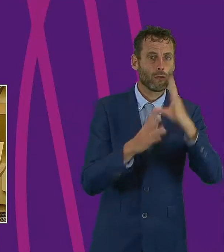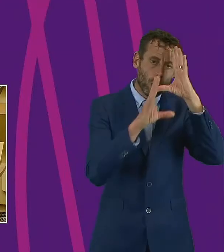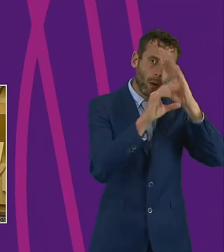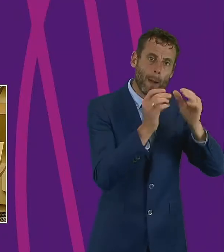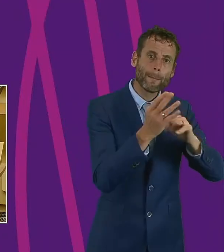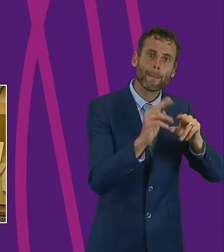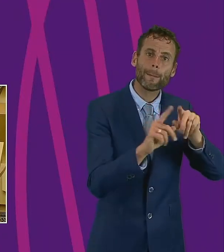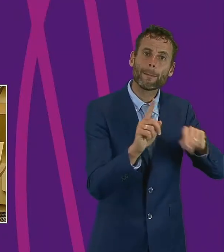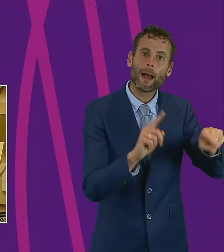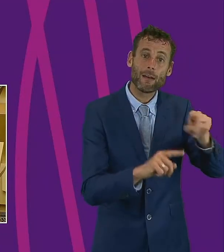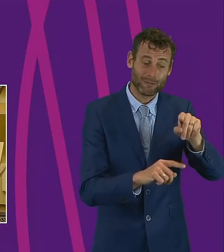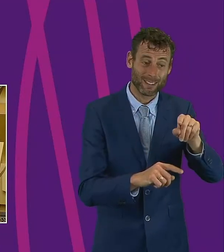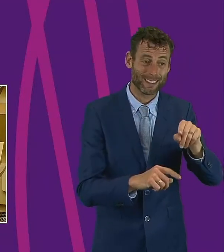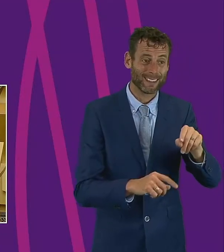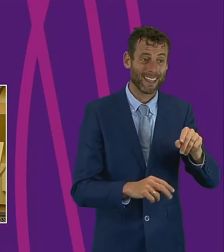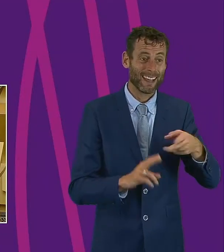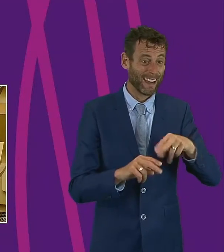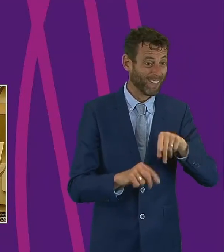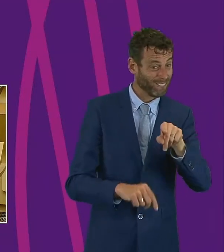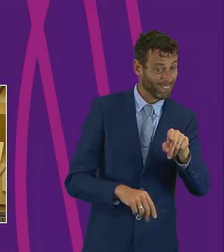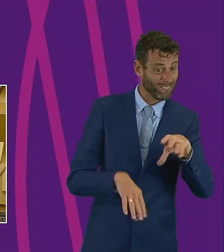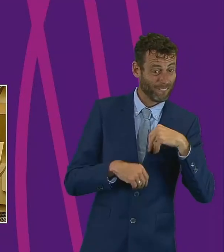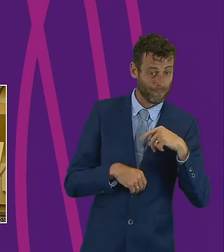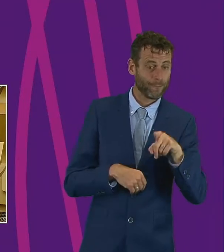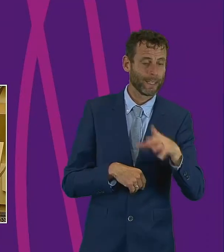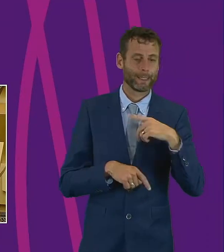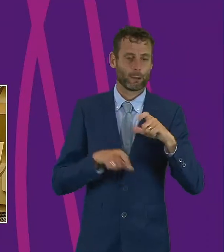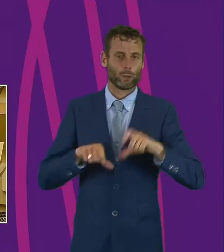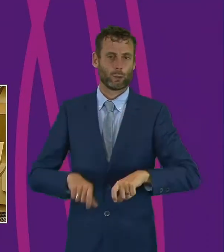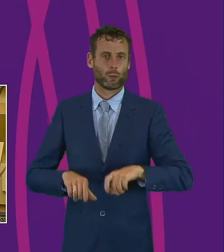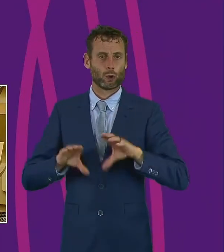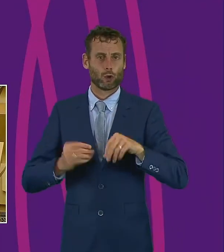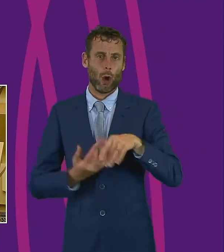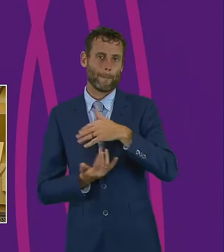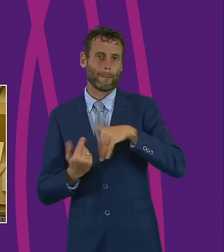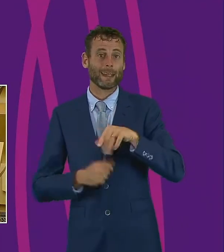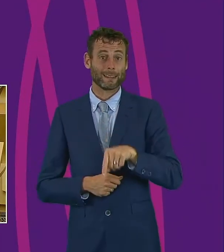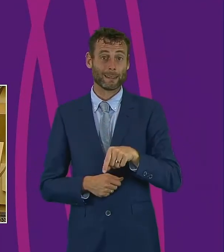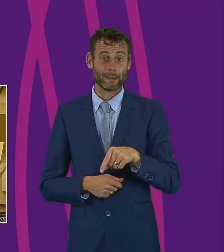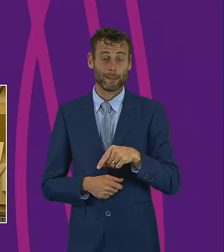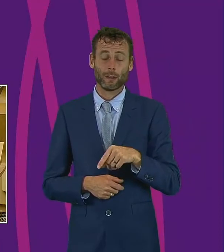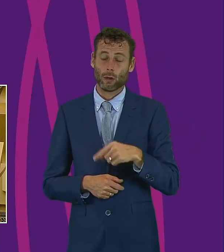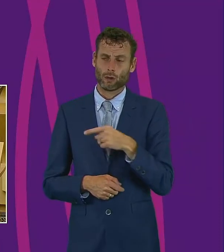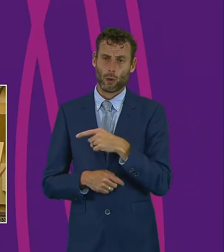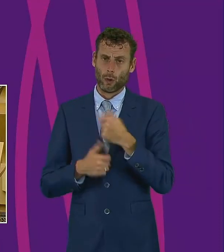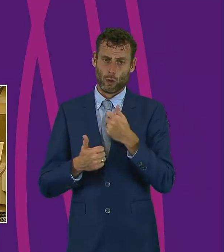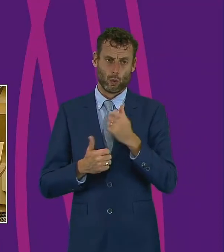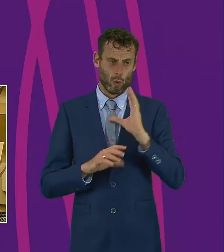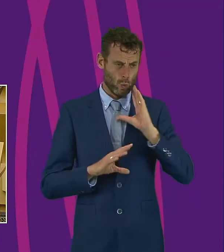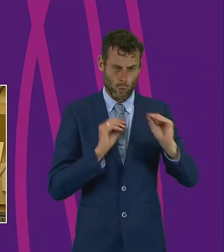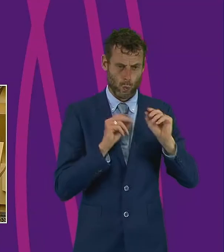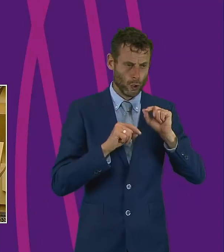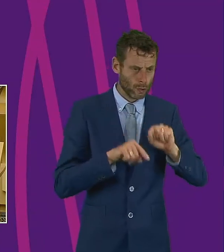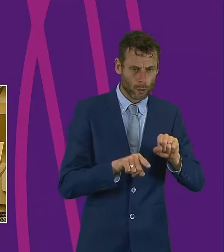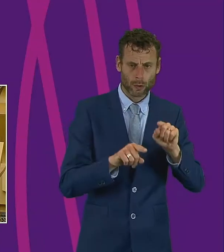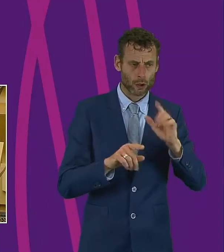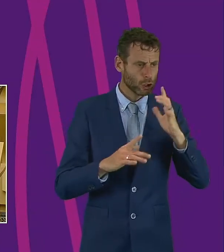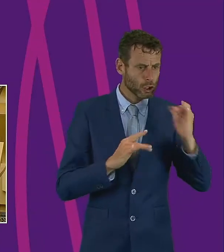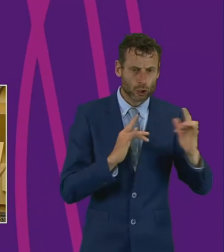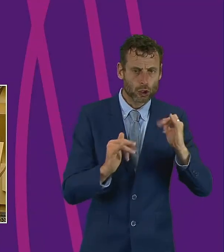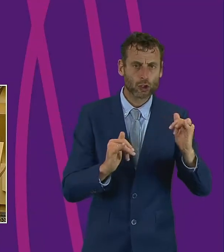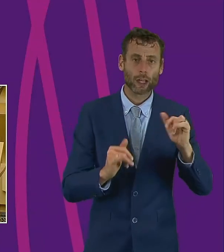children where necessary to isolate, and that has happened in all of these cases, and we continue to monitor that very